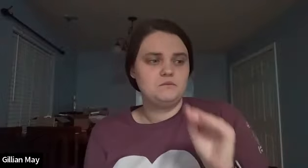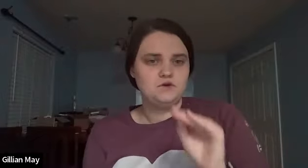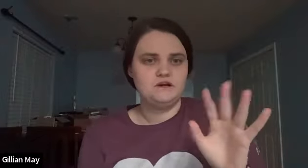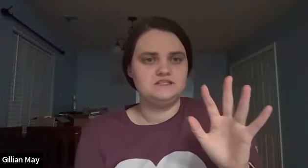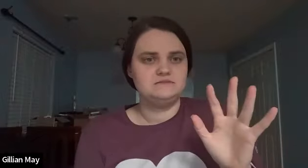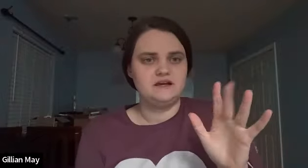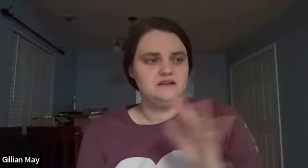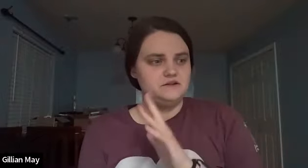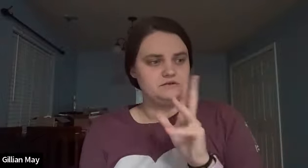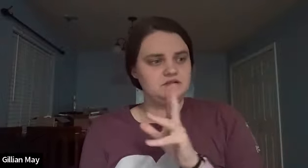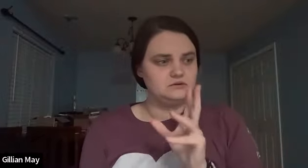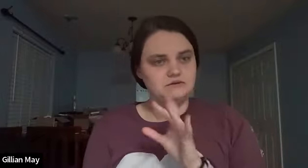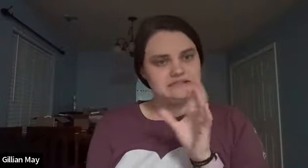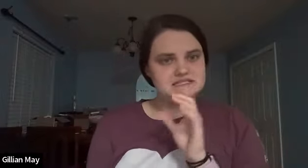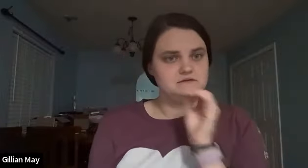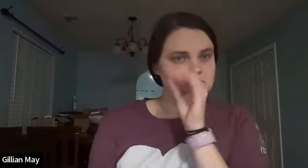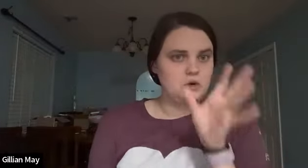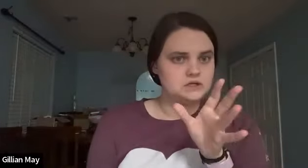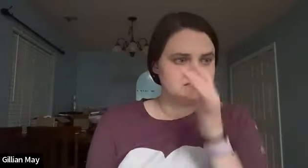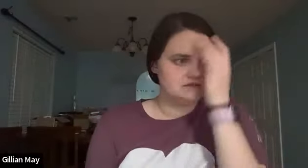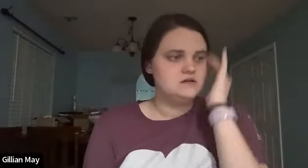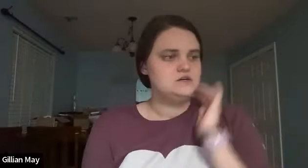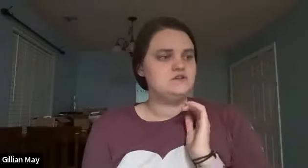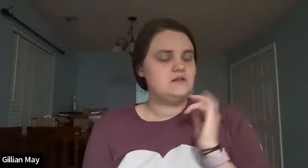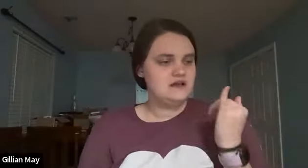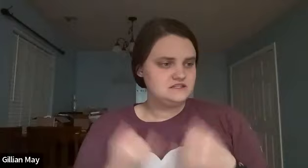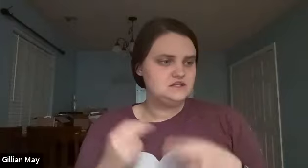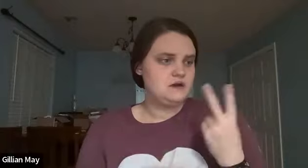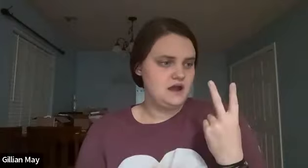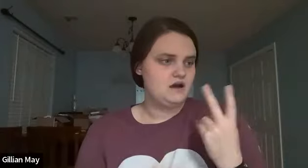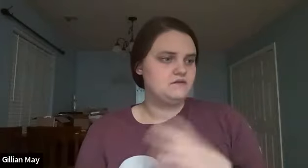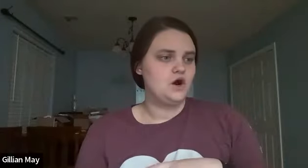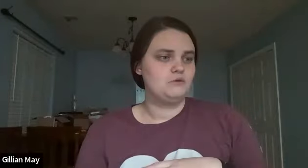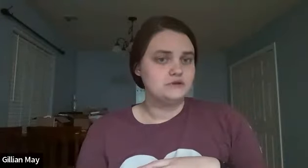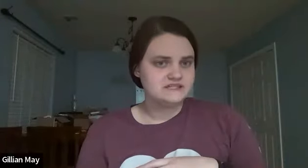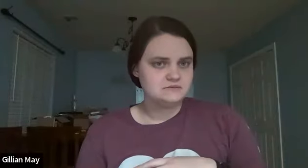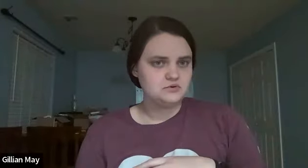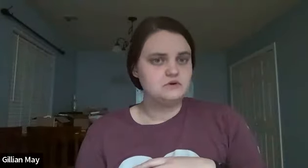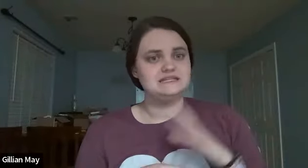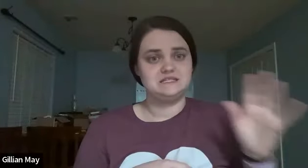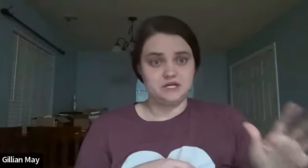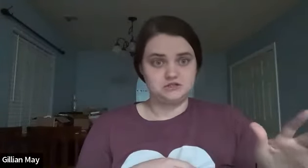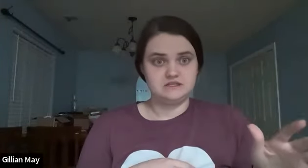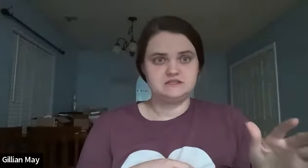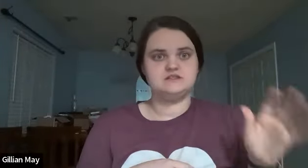move on to my other little list of words. So the last two I have are principal and specialist.